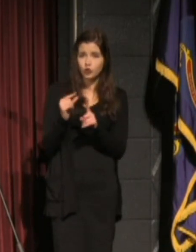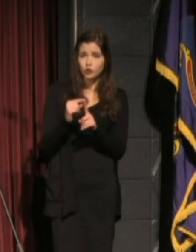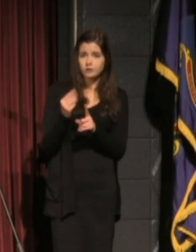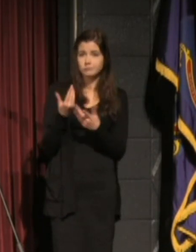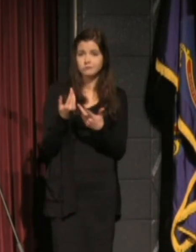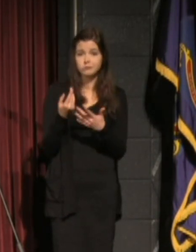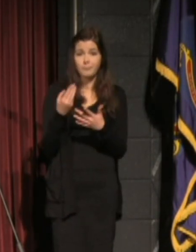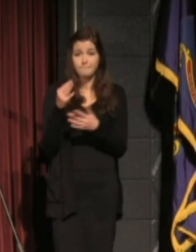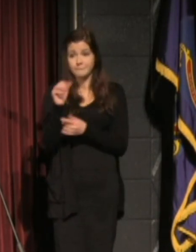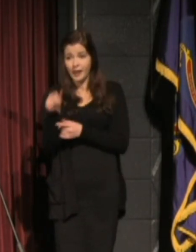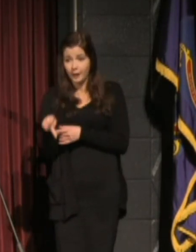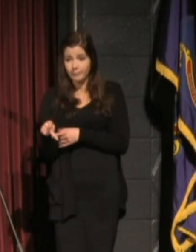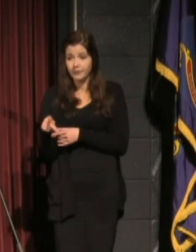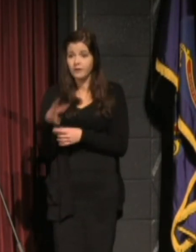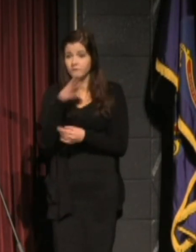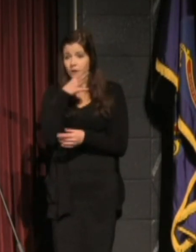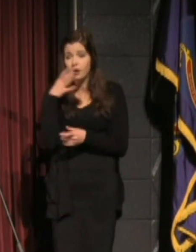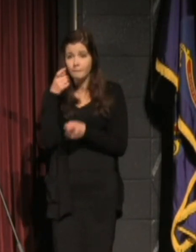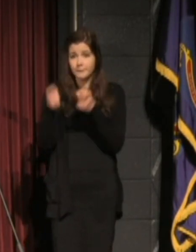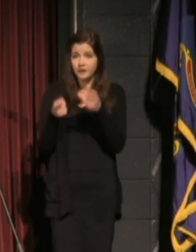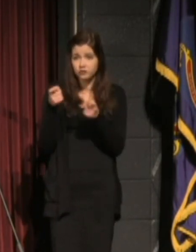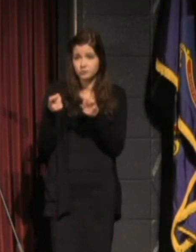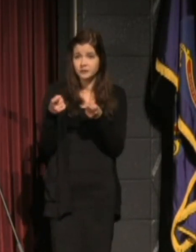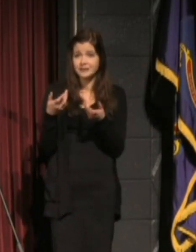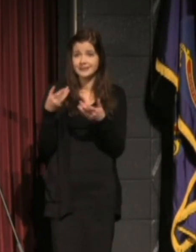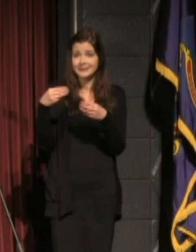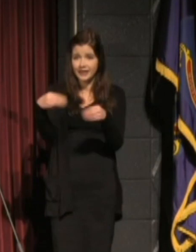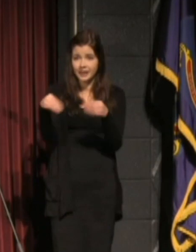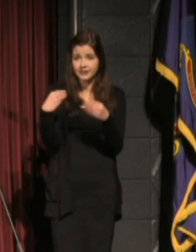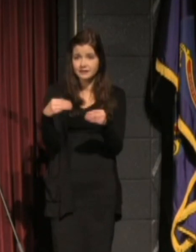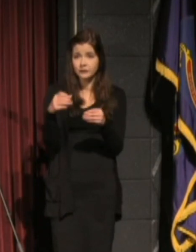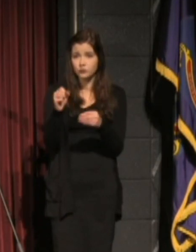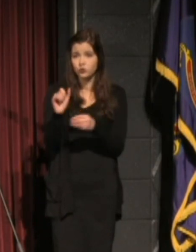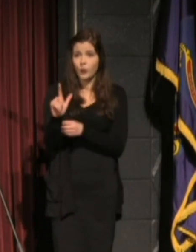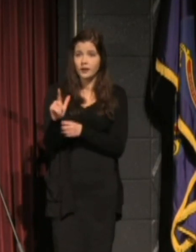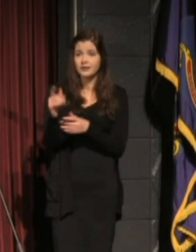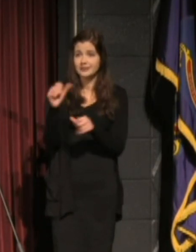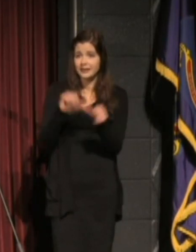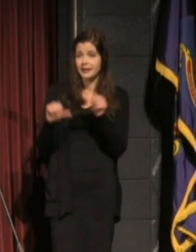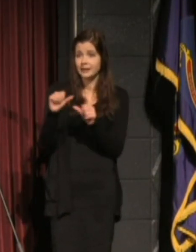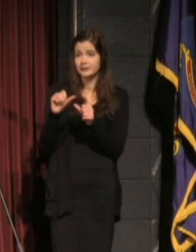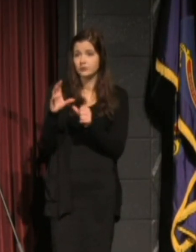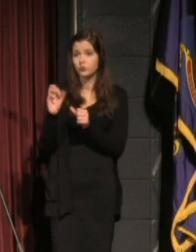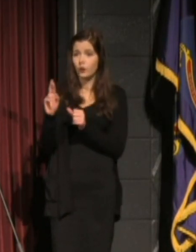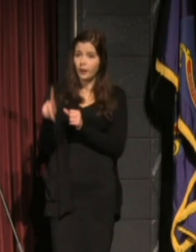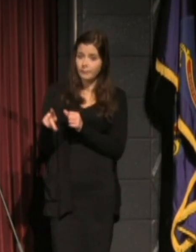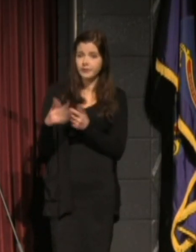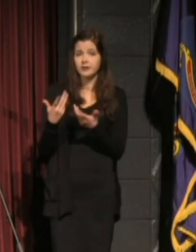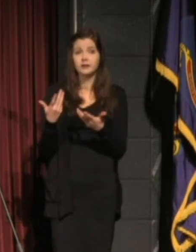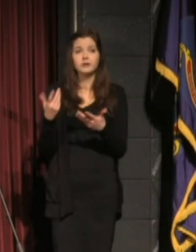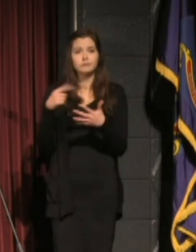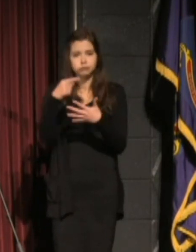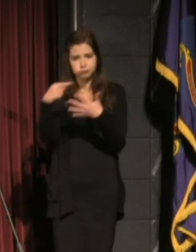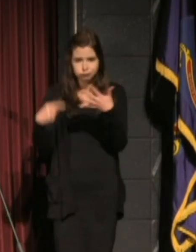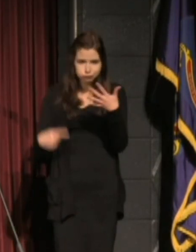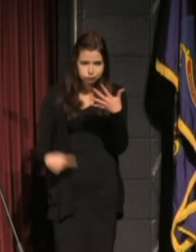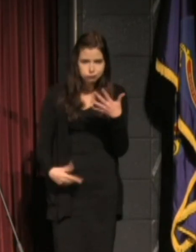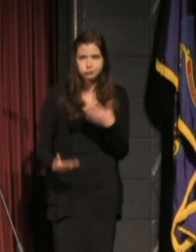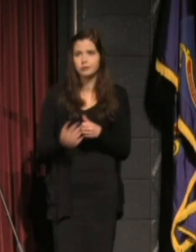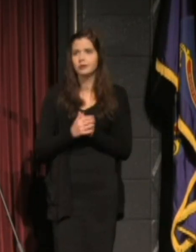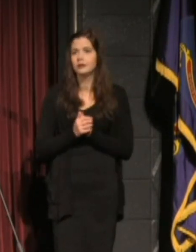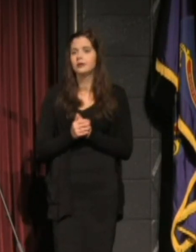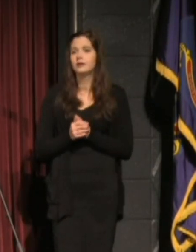softwares, farm management, sales, soil science, crop scouting, skid steer training, and the list just goes on and